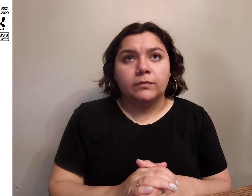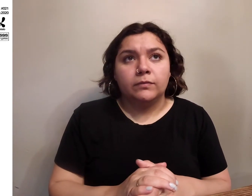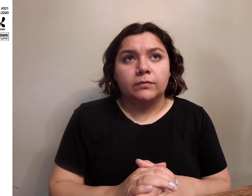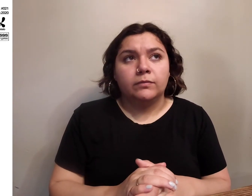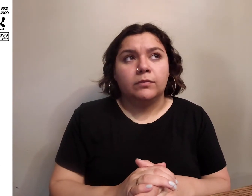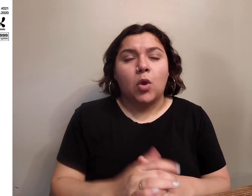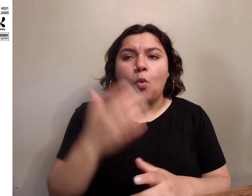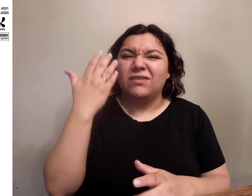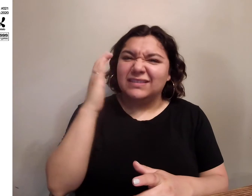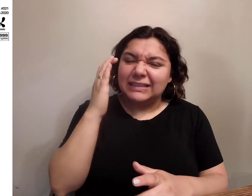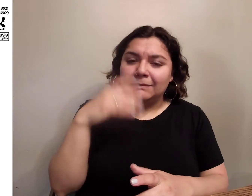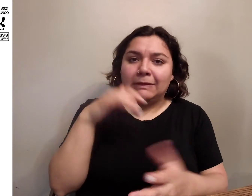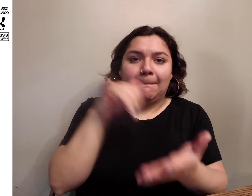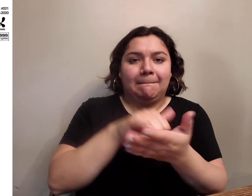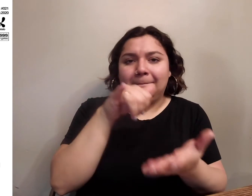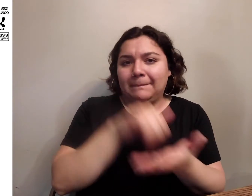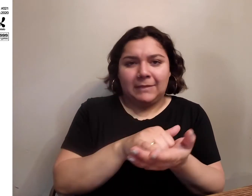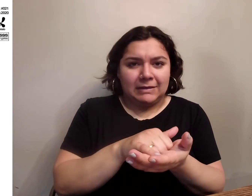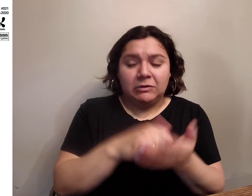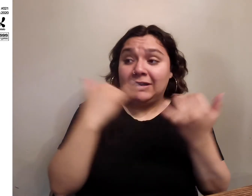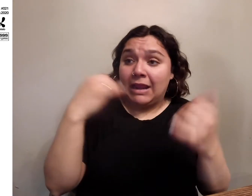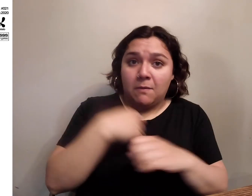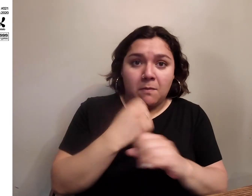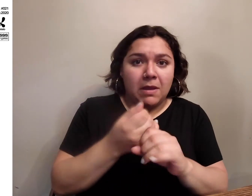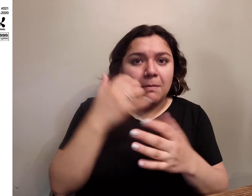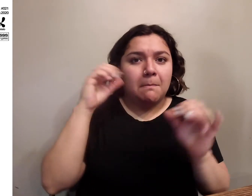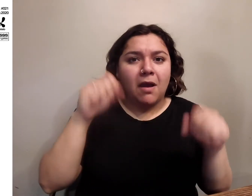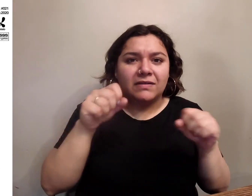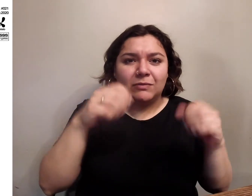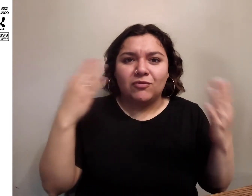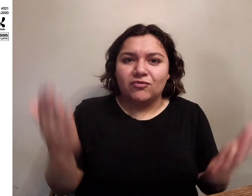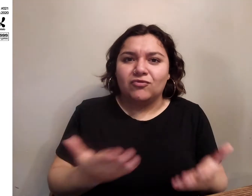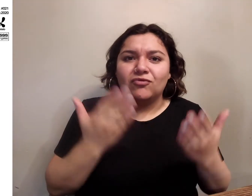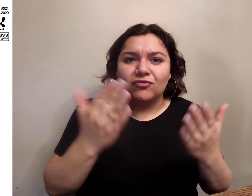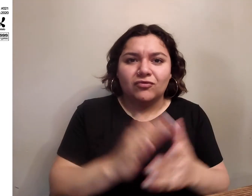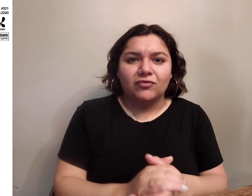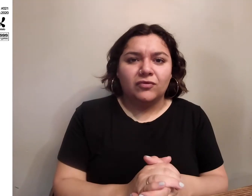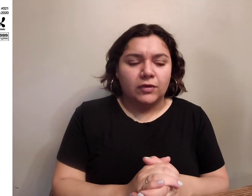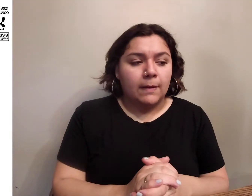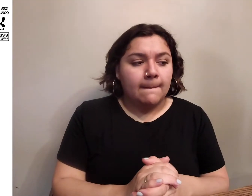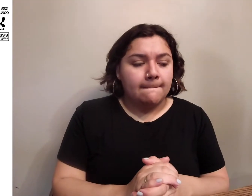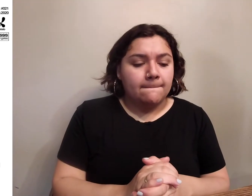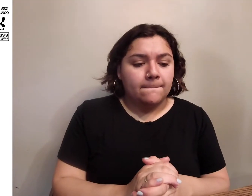what seems impossible is made possible here, and